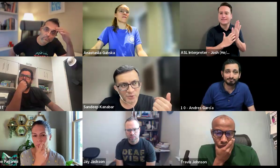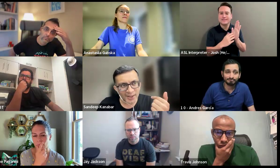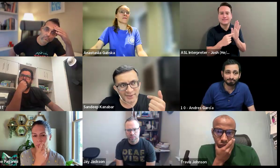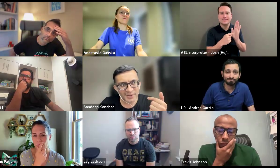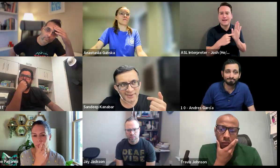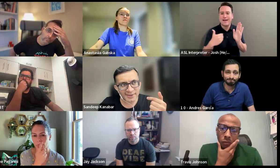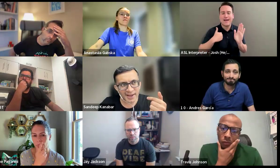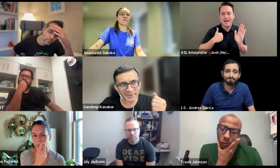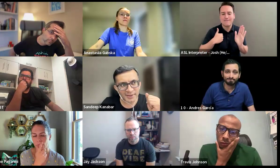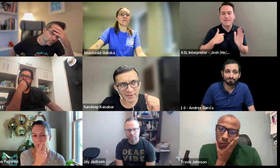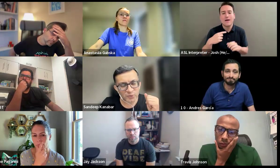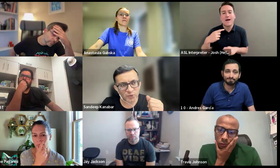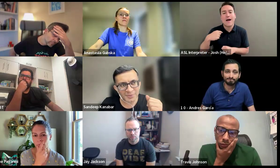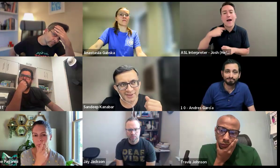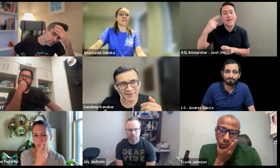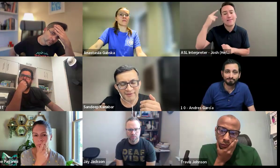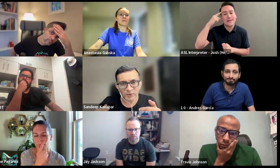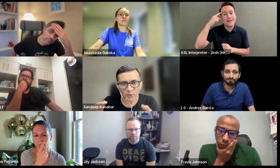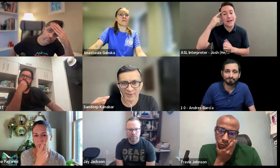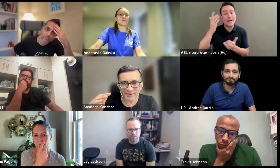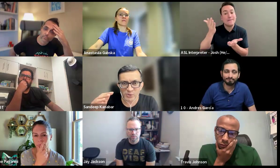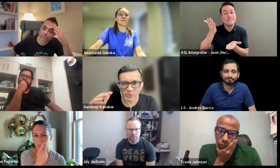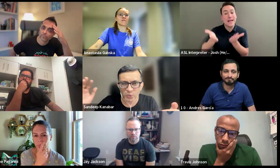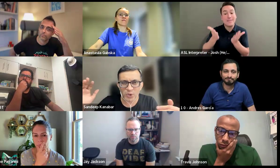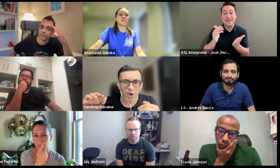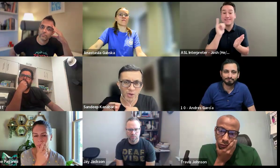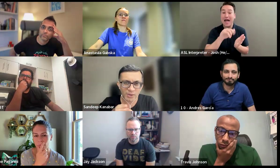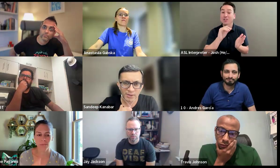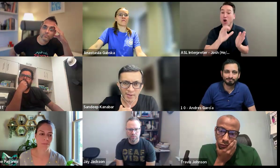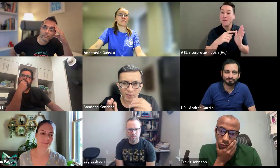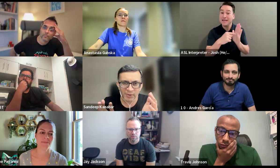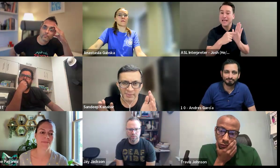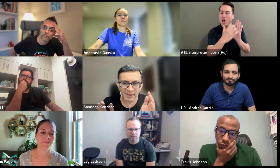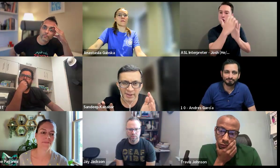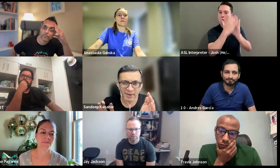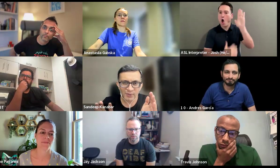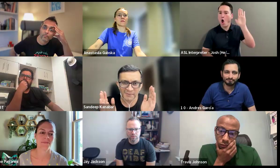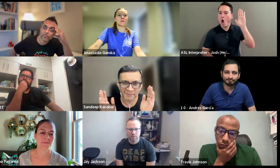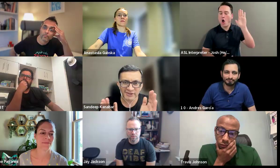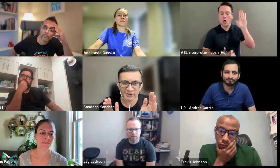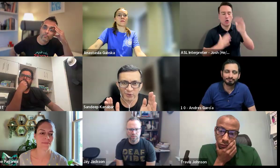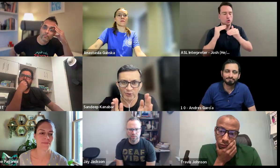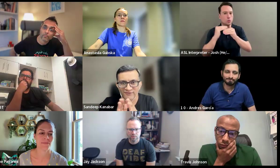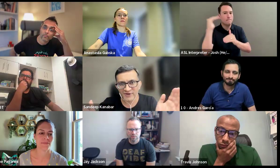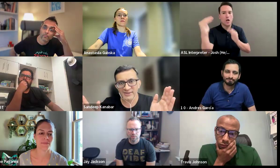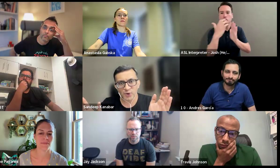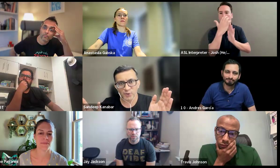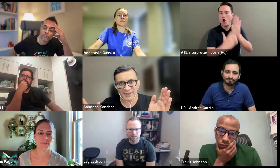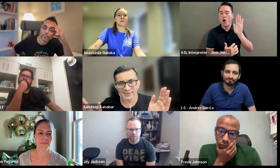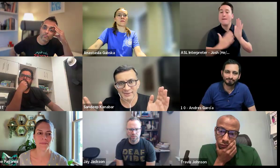So I think it could be that our document is too long. Probably we split it into different documents.